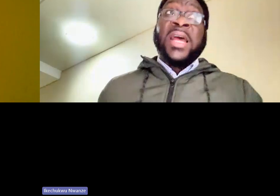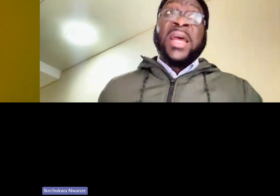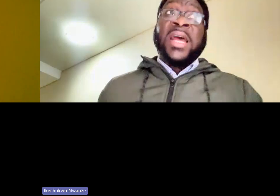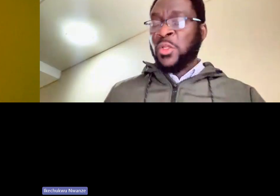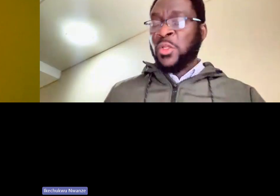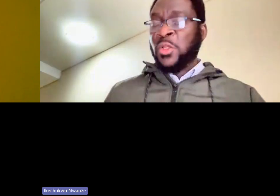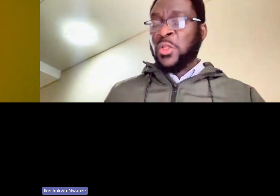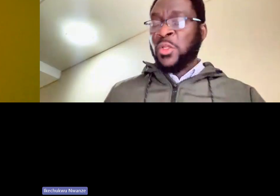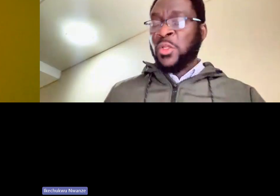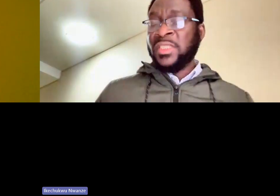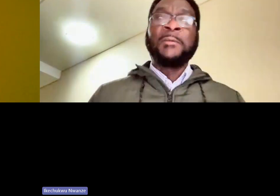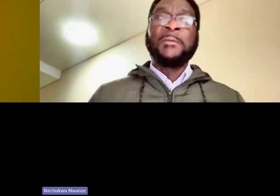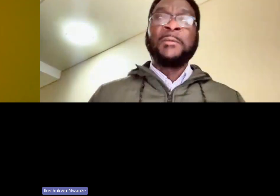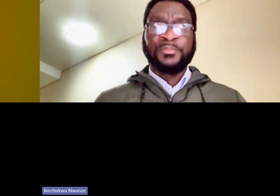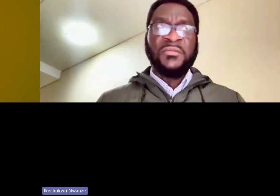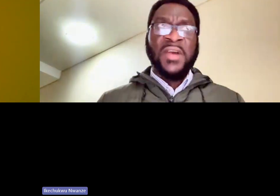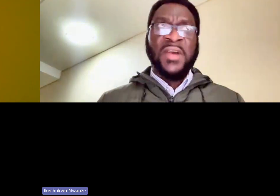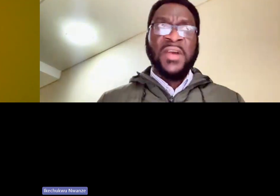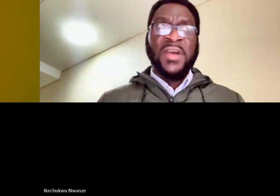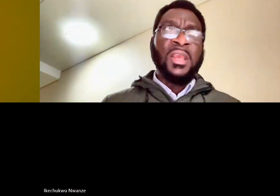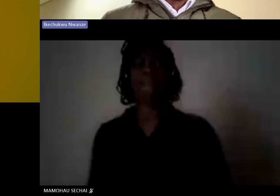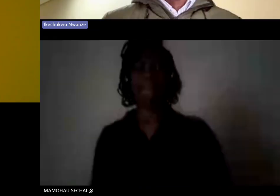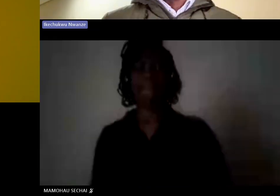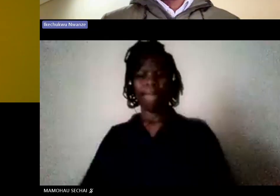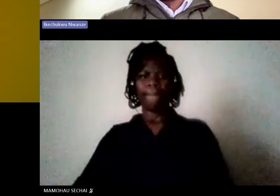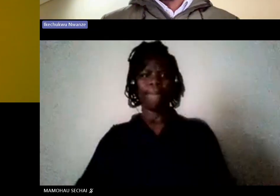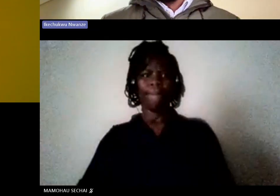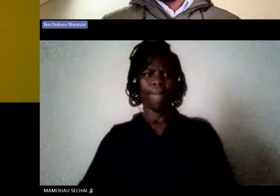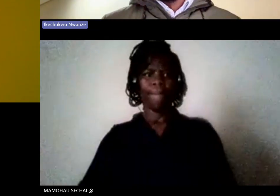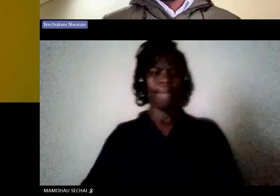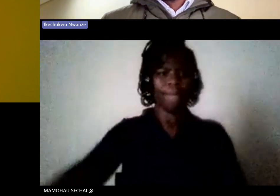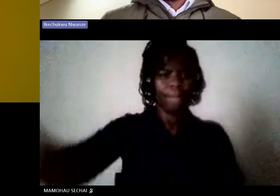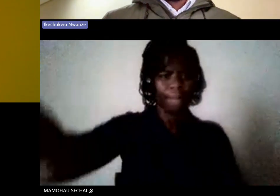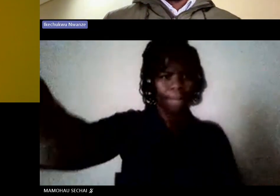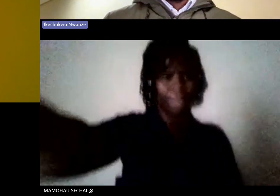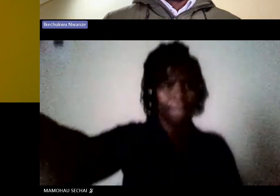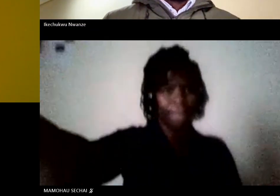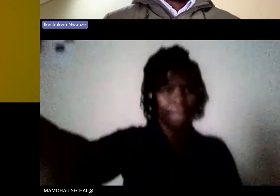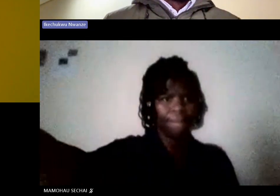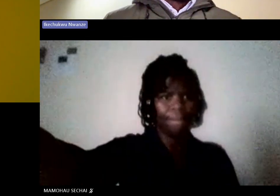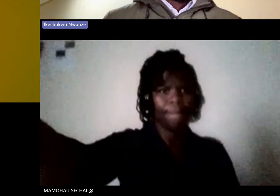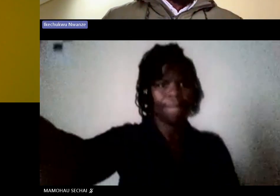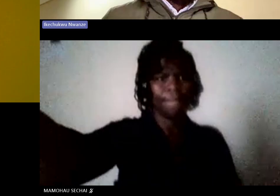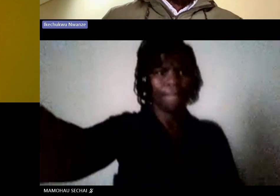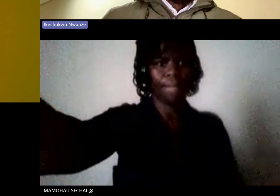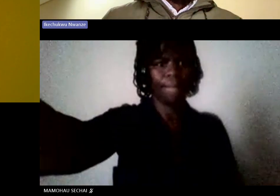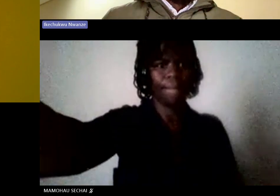blind, in South Africa, found very, very contrasting,